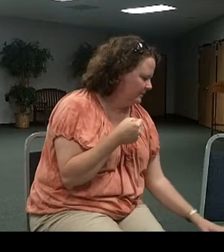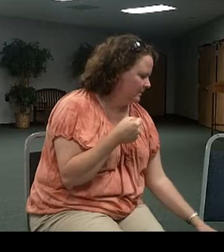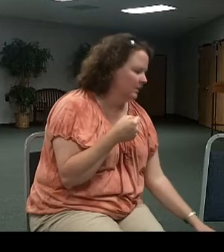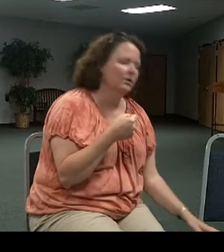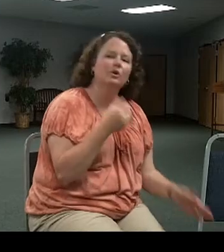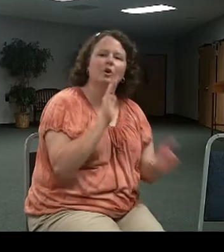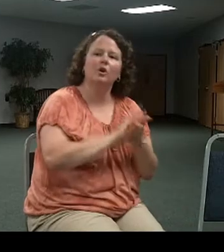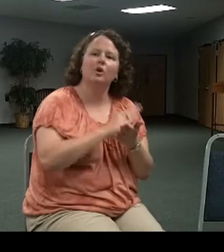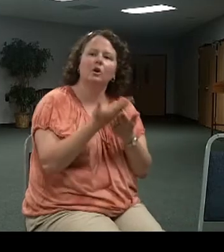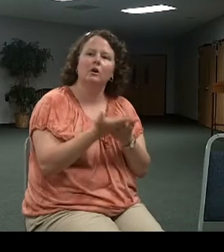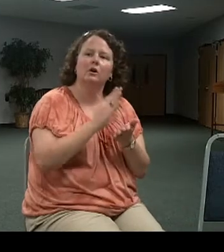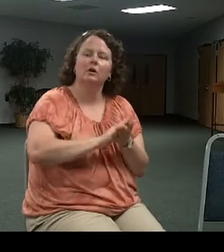Cook.